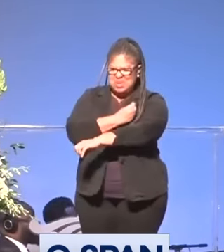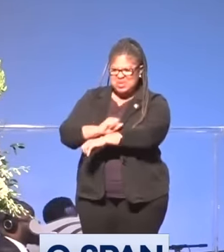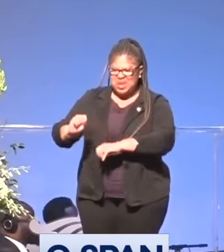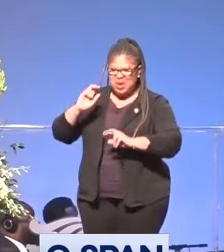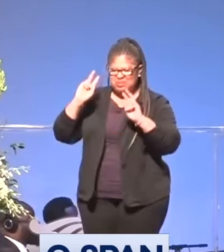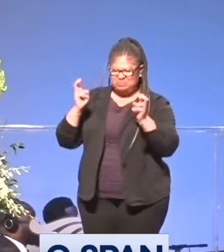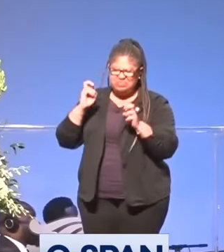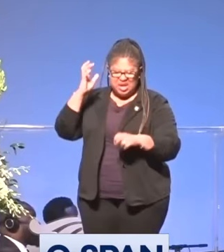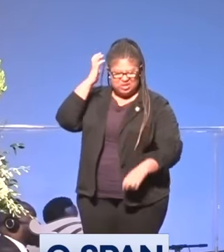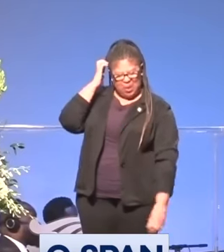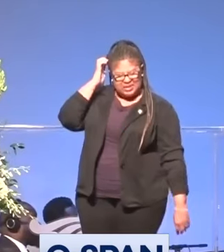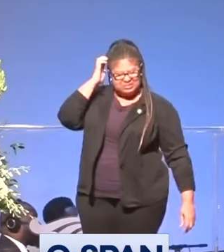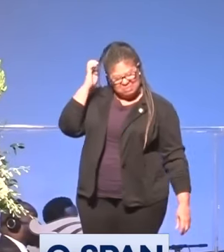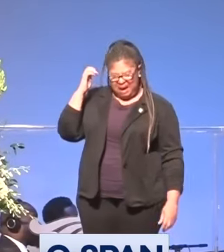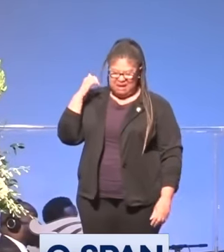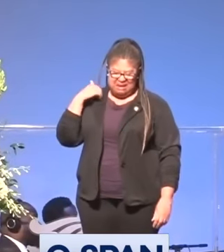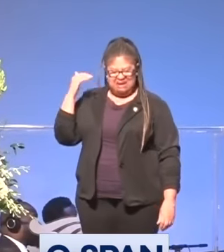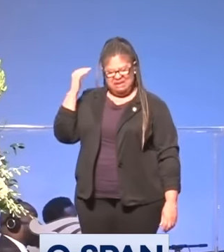Yeah.